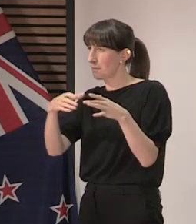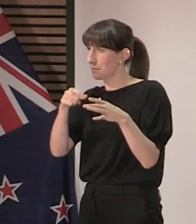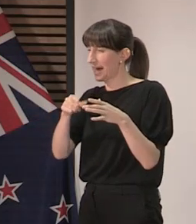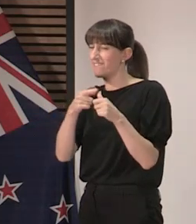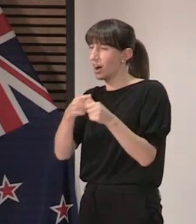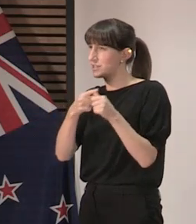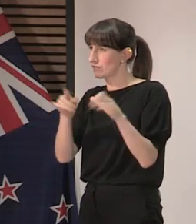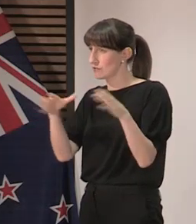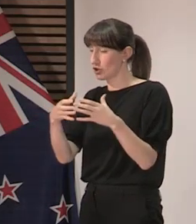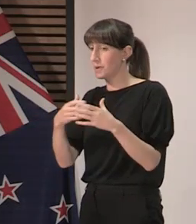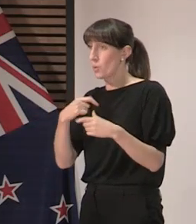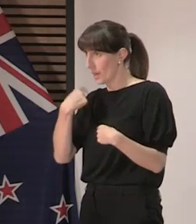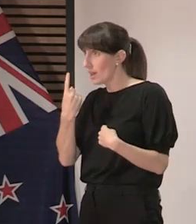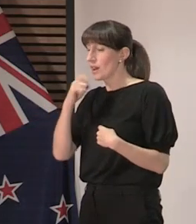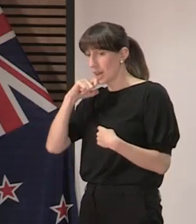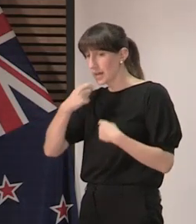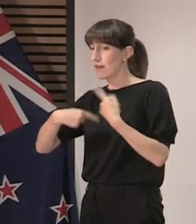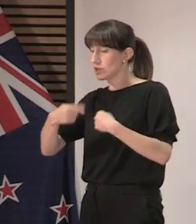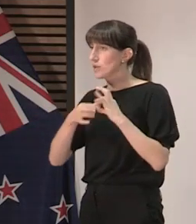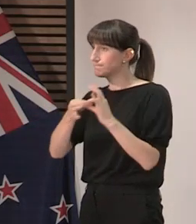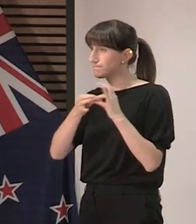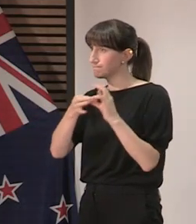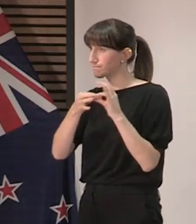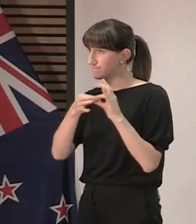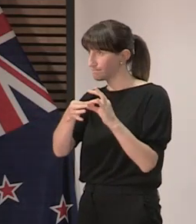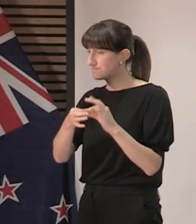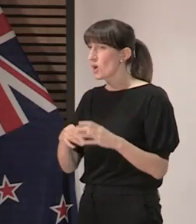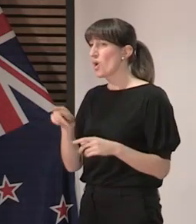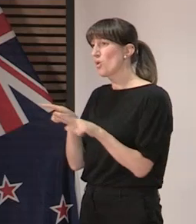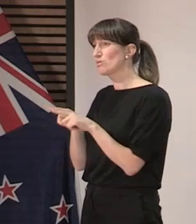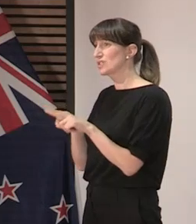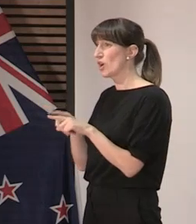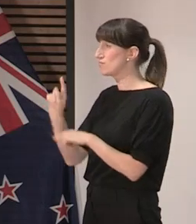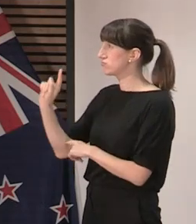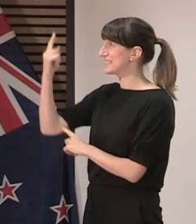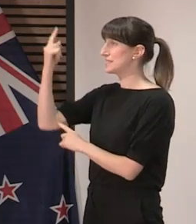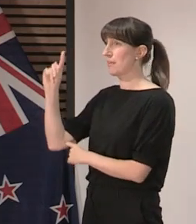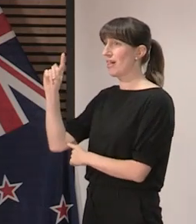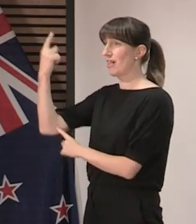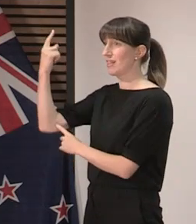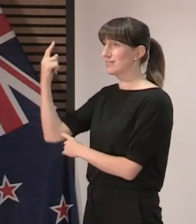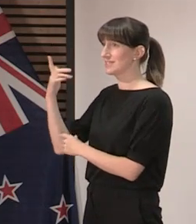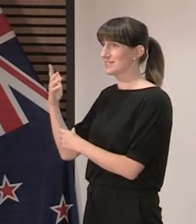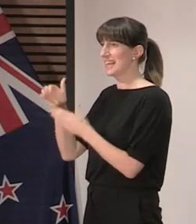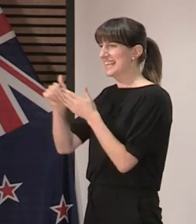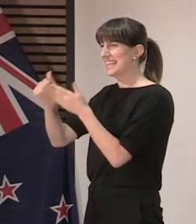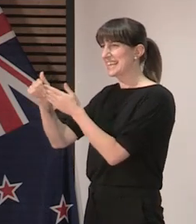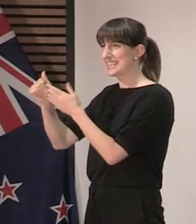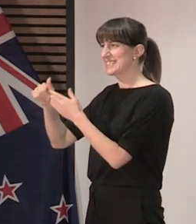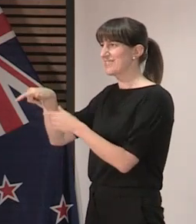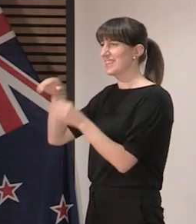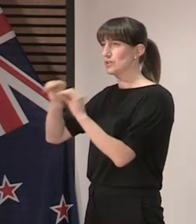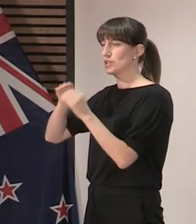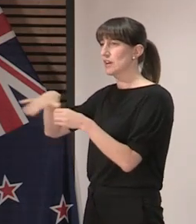support the early learning sector. We've also met with various principals groups around the country and with sector leaders, and will continue to do